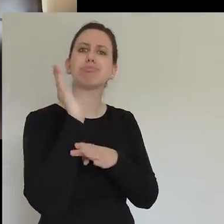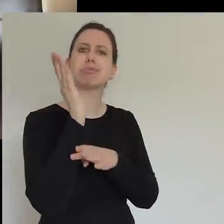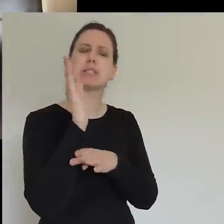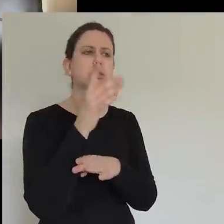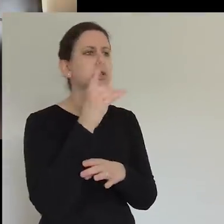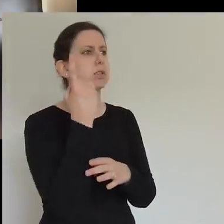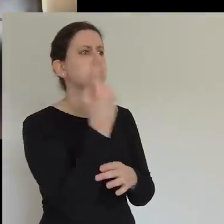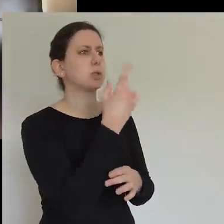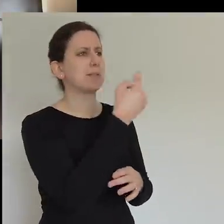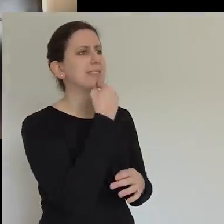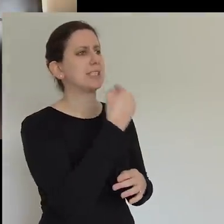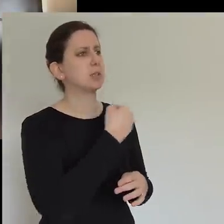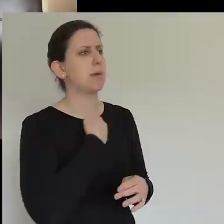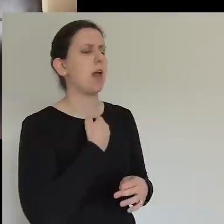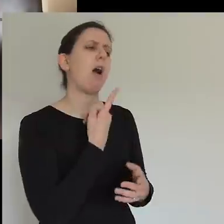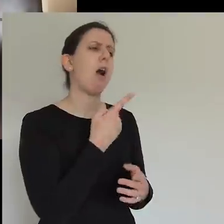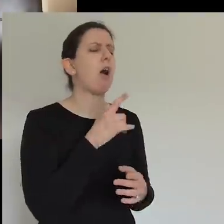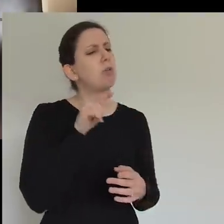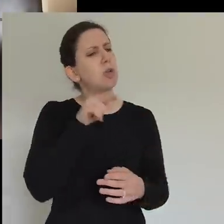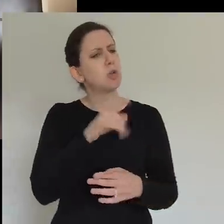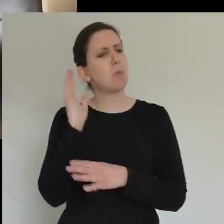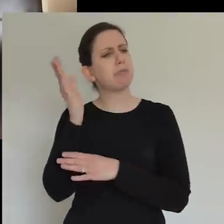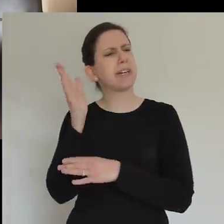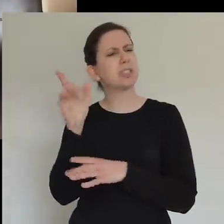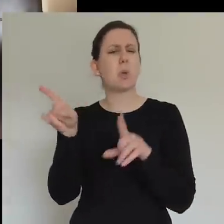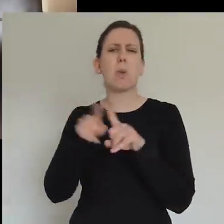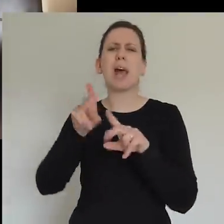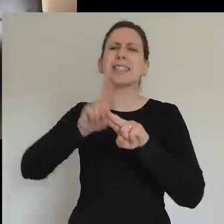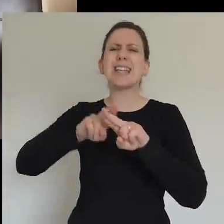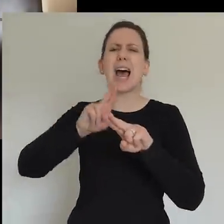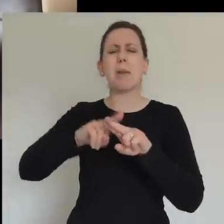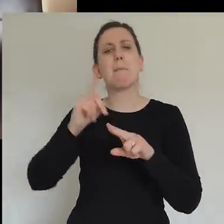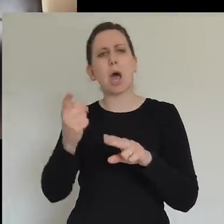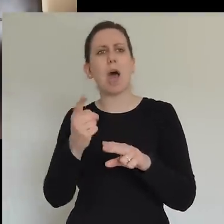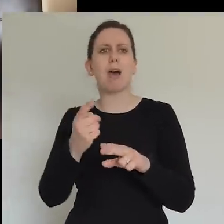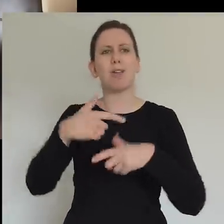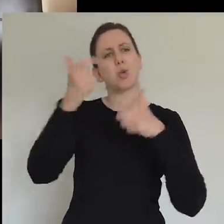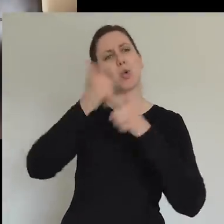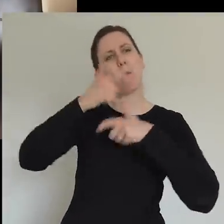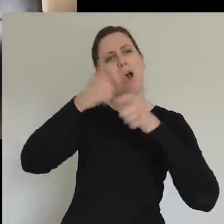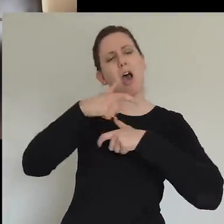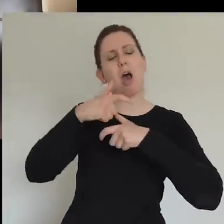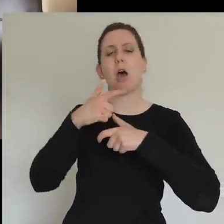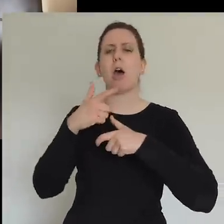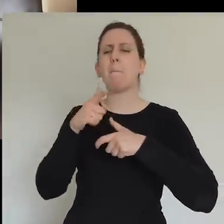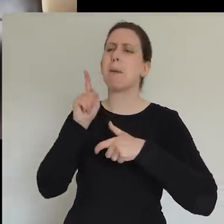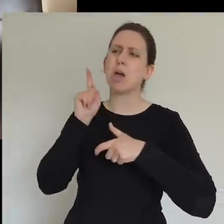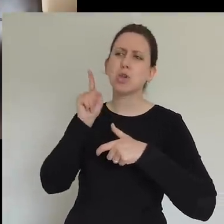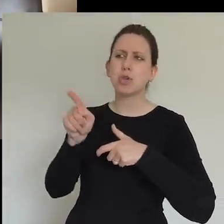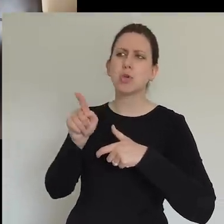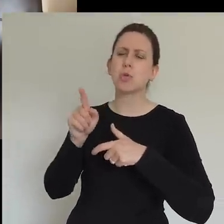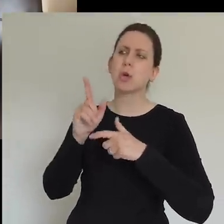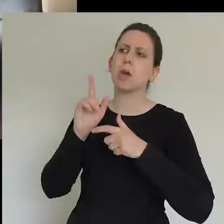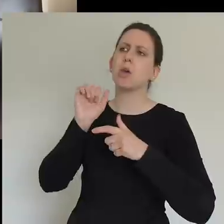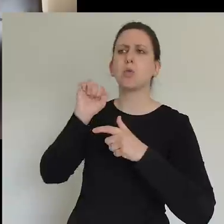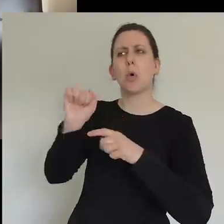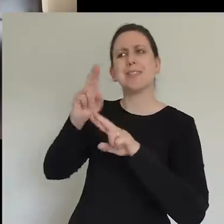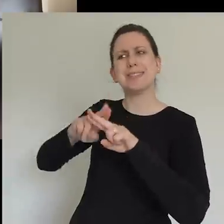brain. And you know what? No one wins out of that. It's not nice. Comparison's not helpful. We're all unique. When God made you, threw the mold away.